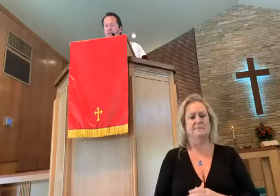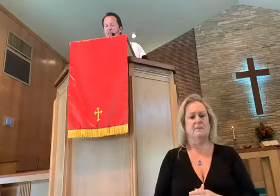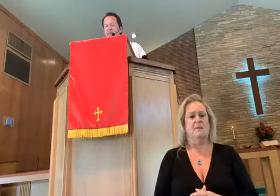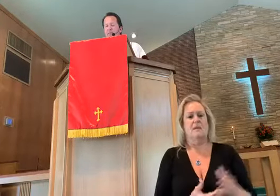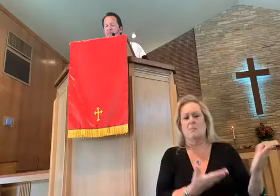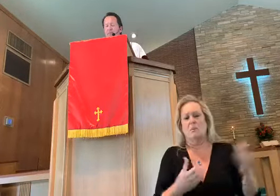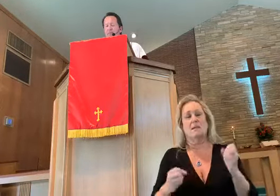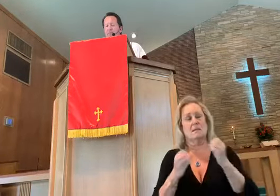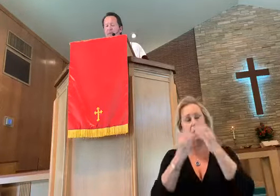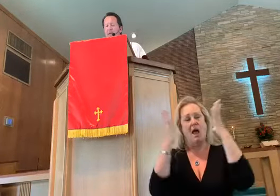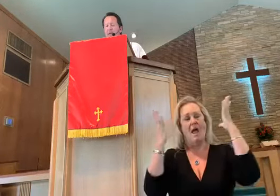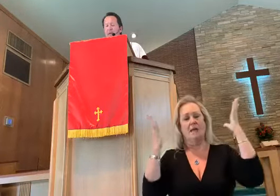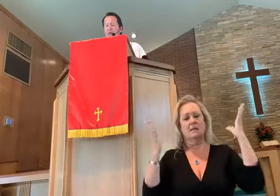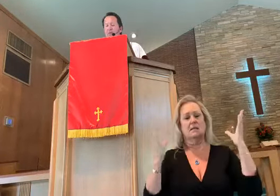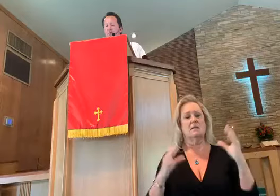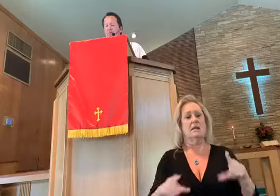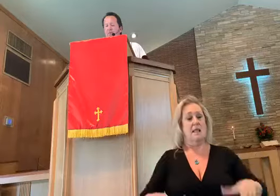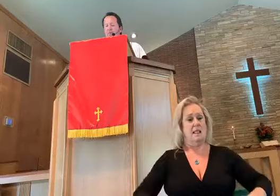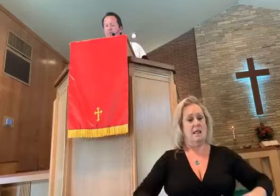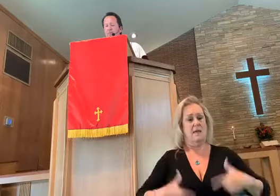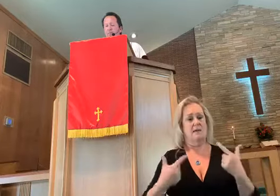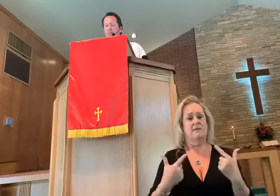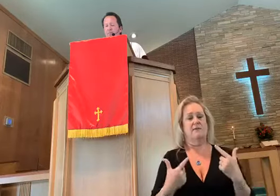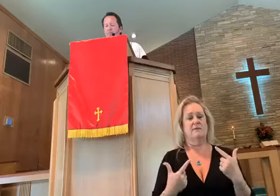brings light and life,